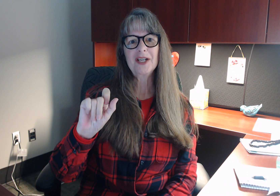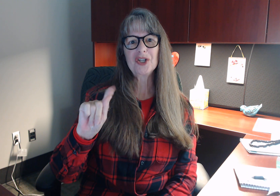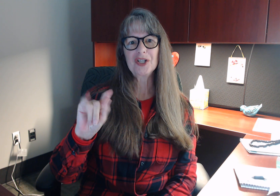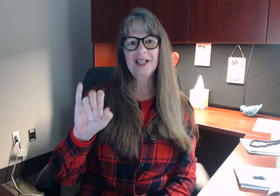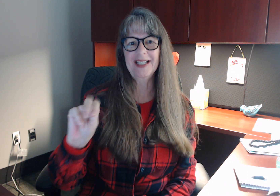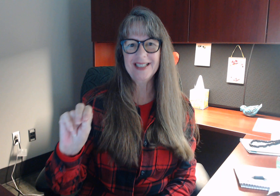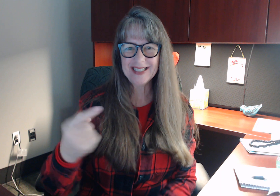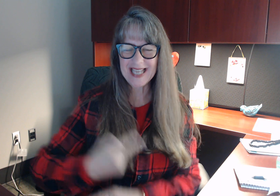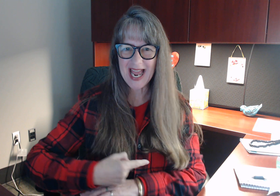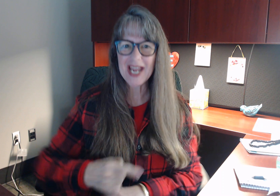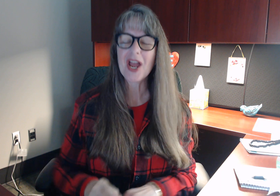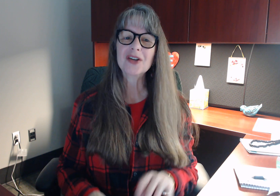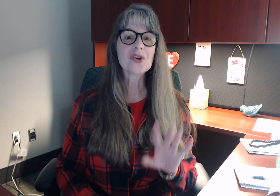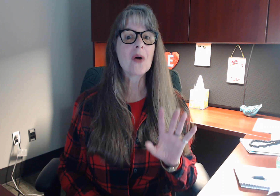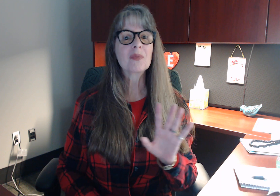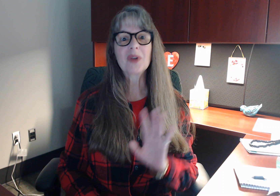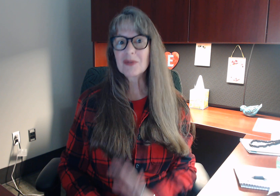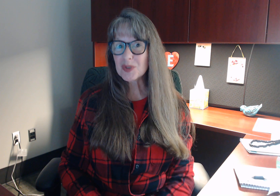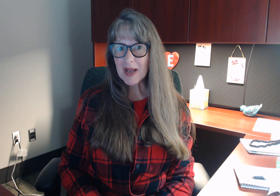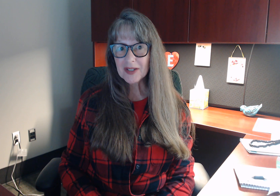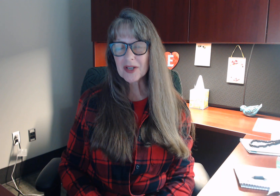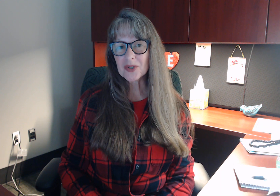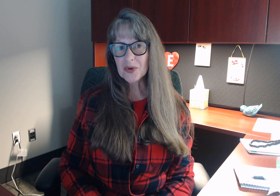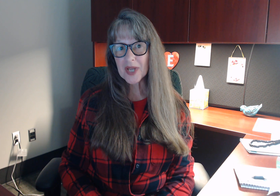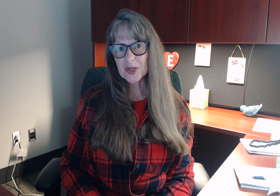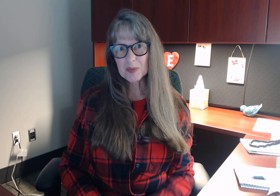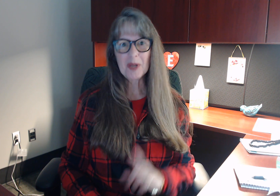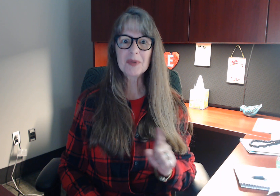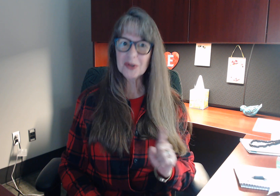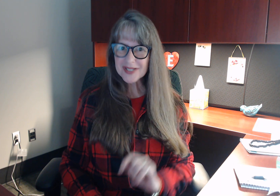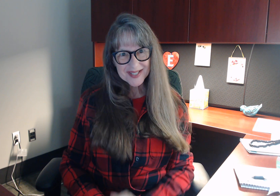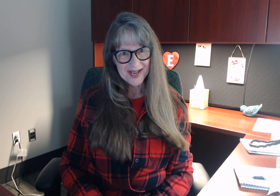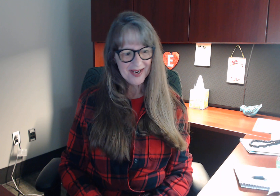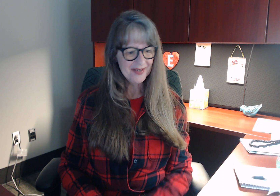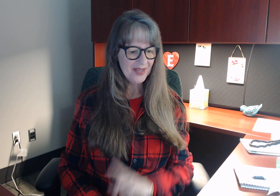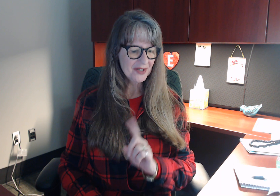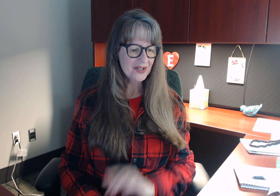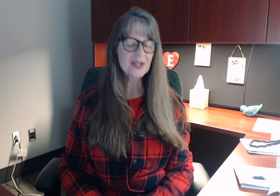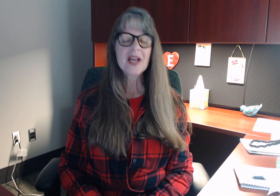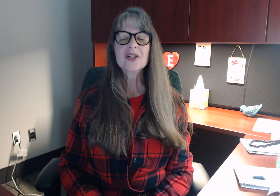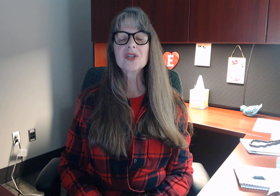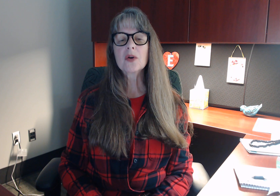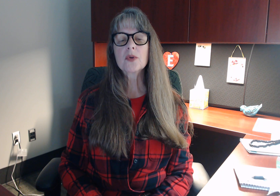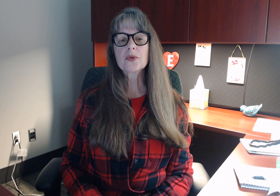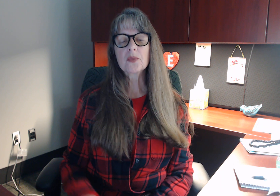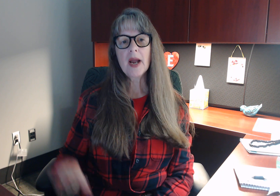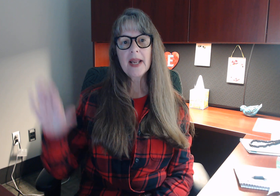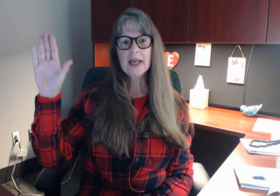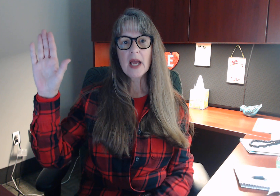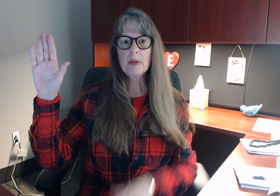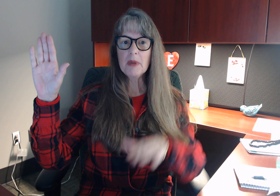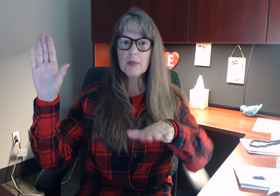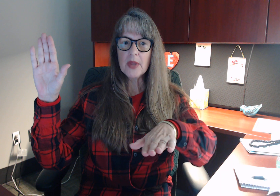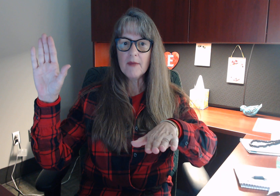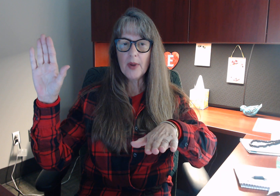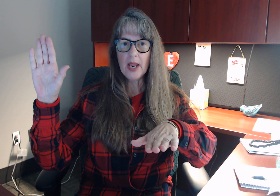Inauguration Day. So no spell it because who knows how to spell it. But there is a sign, thank goodness. So with your right hand up, and remember they have their hand on